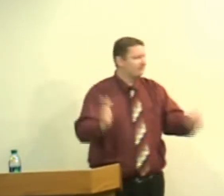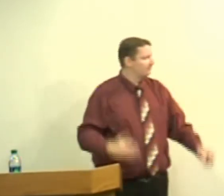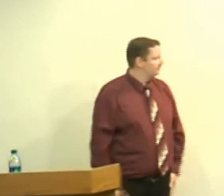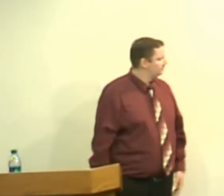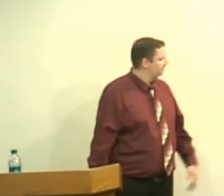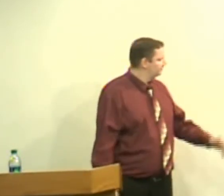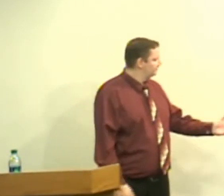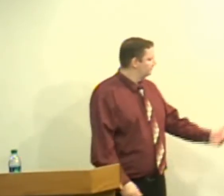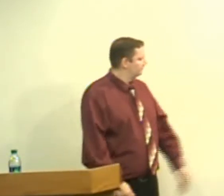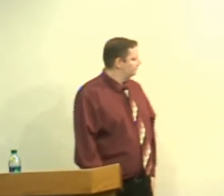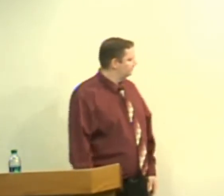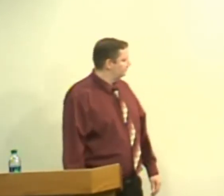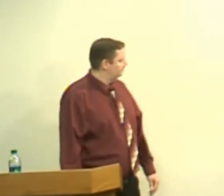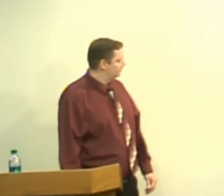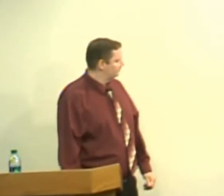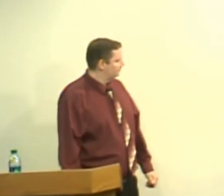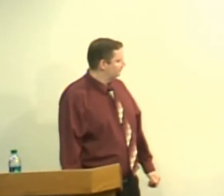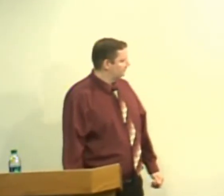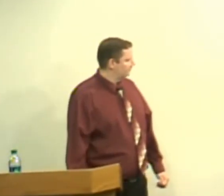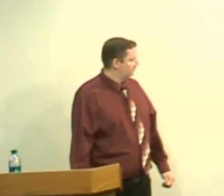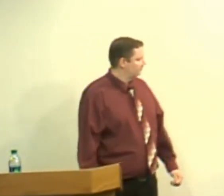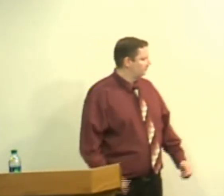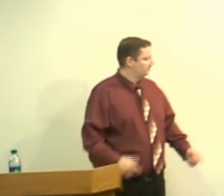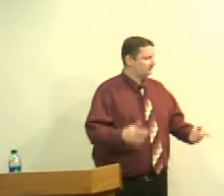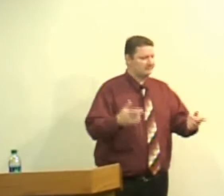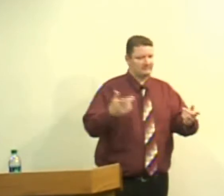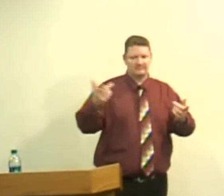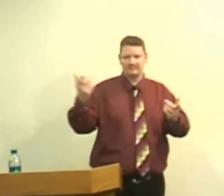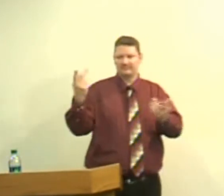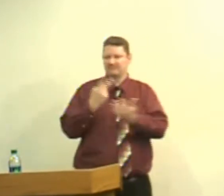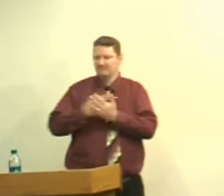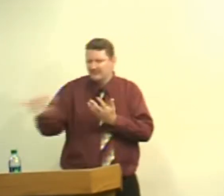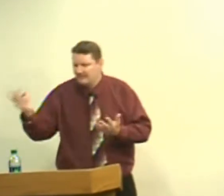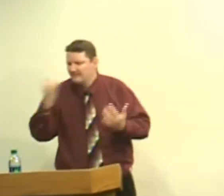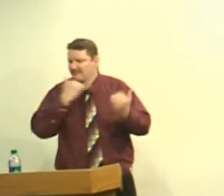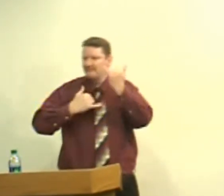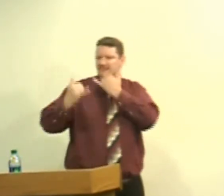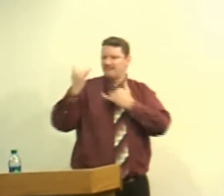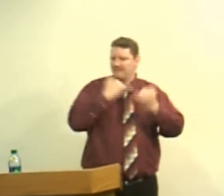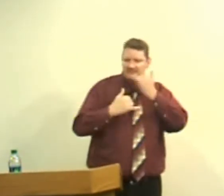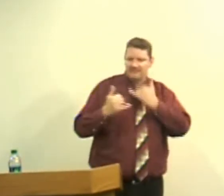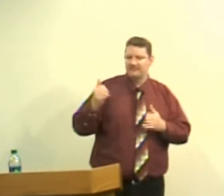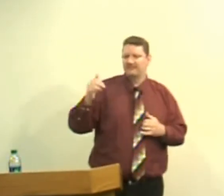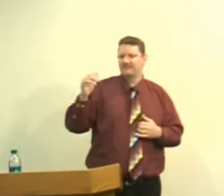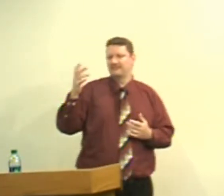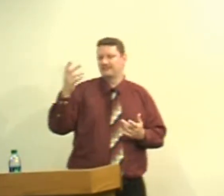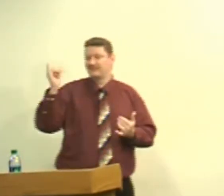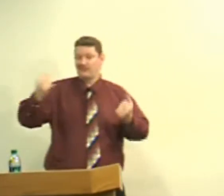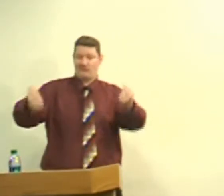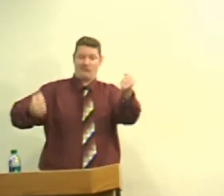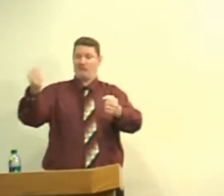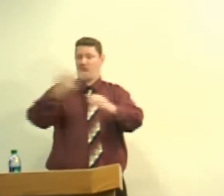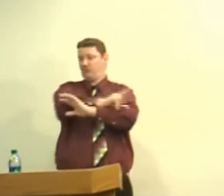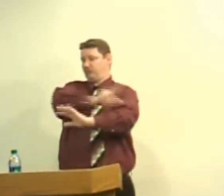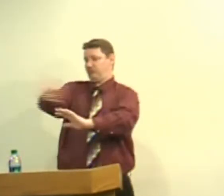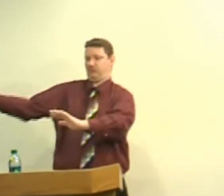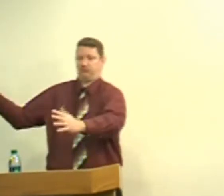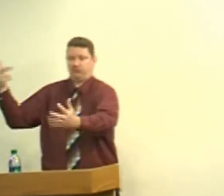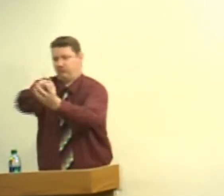deceitful and betraying one another. Trying to fool and lie to one another. And reckless people. We're always doing rondeur.